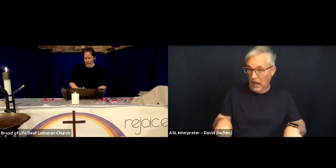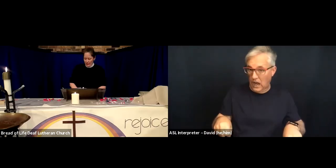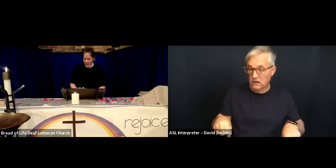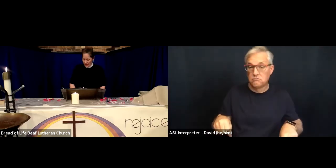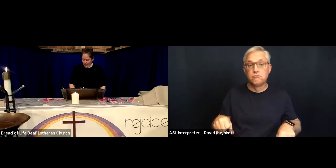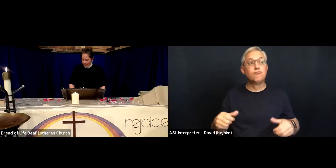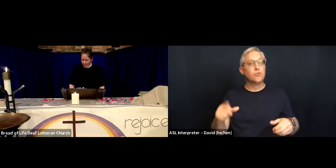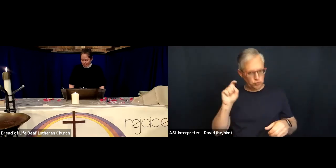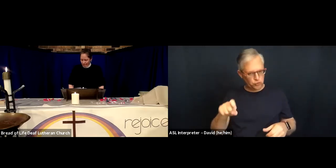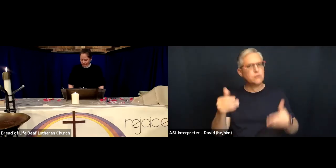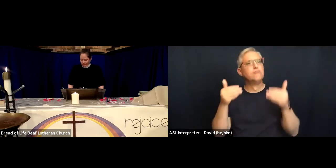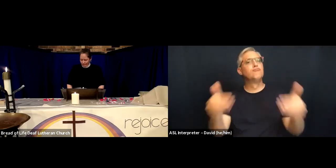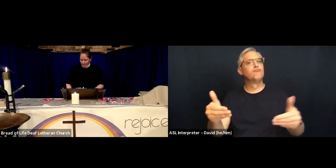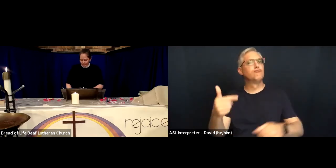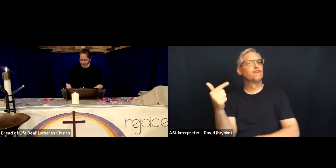be vaccinated